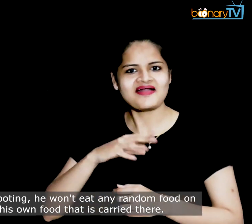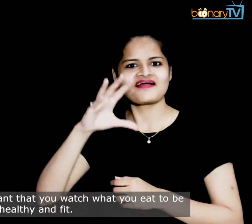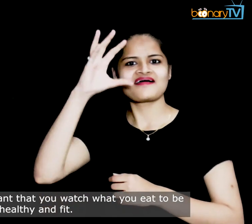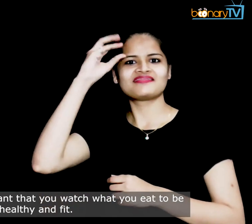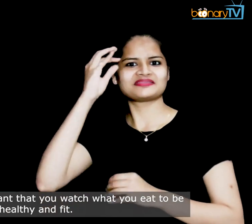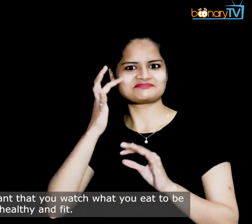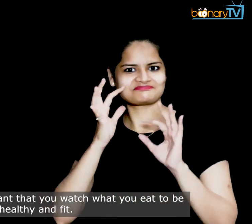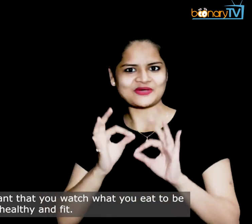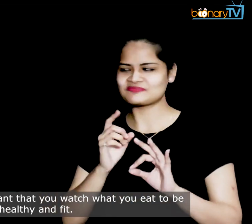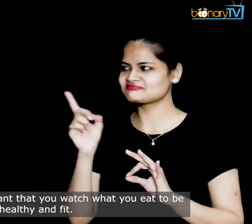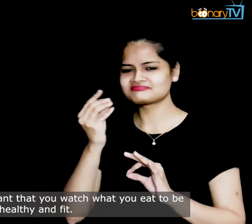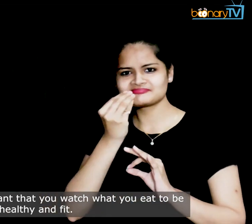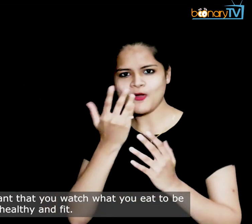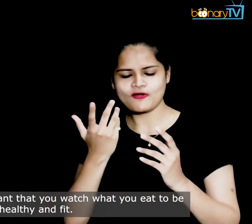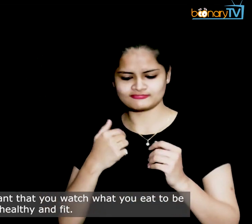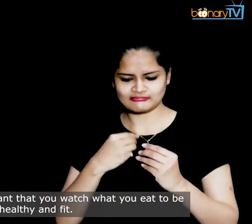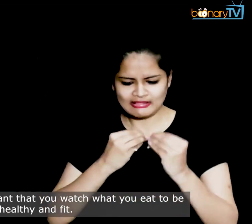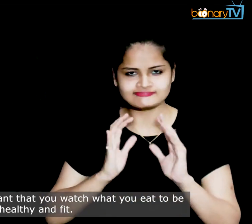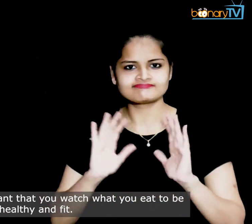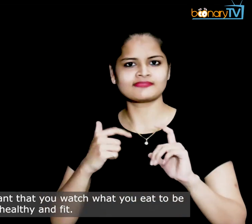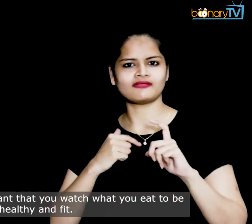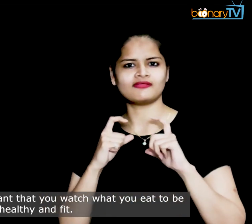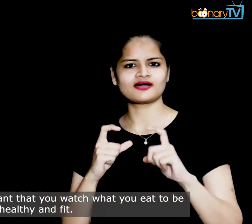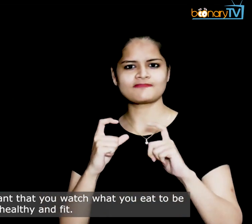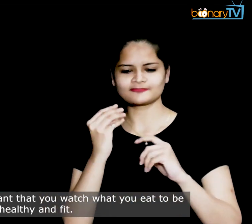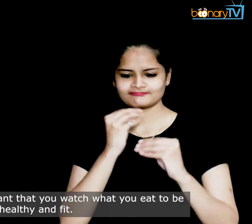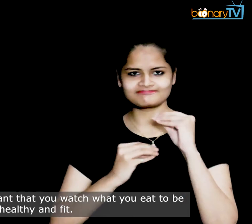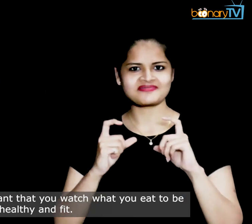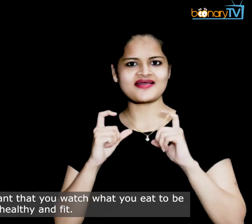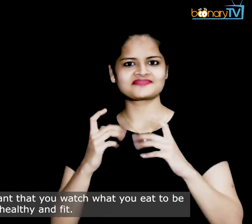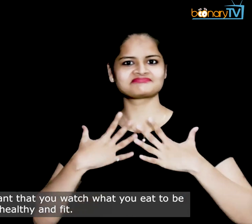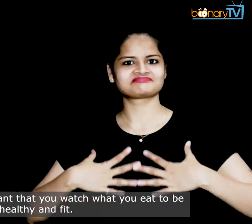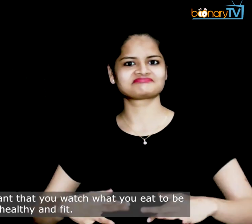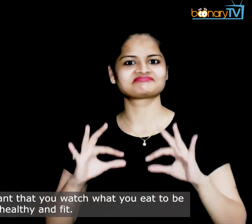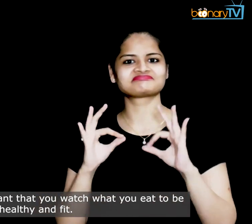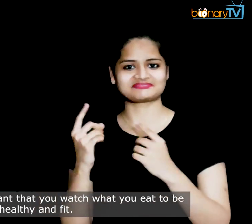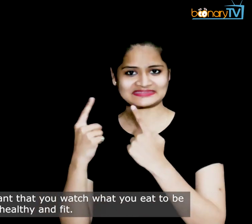no wonder it is important that you watch what you eat to be healthy and fit